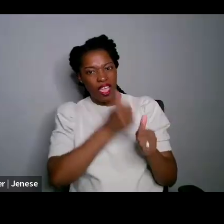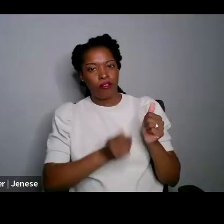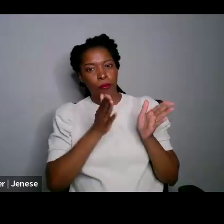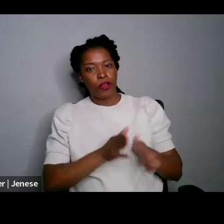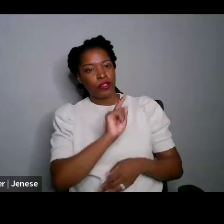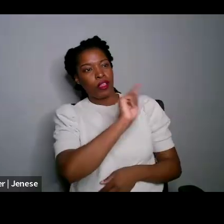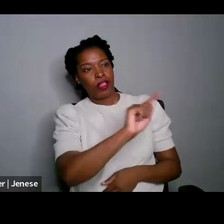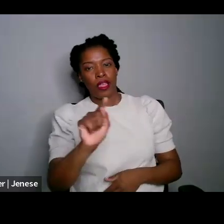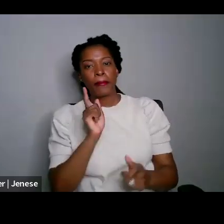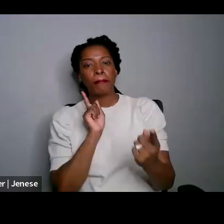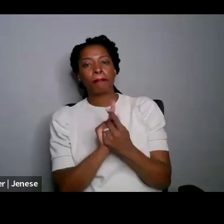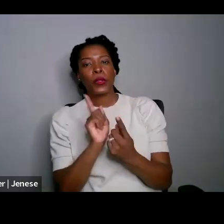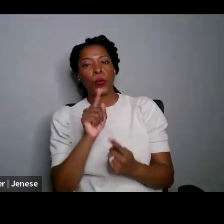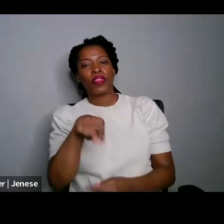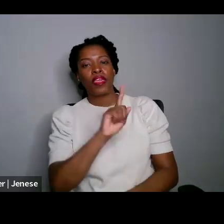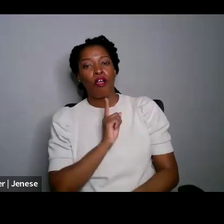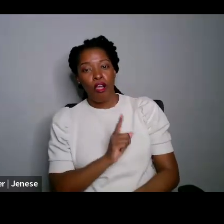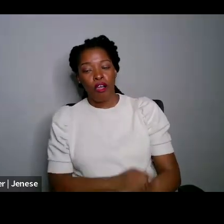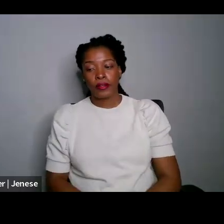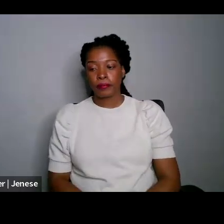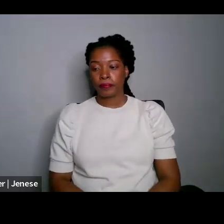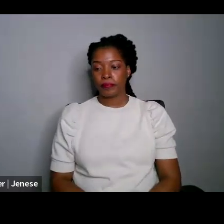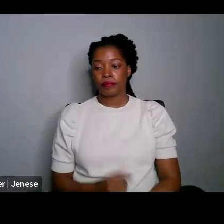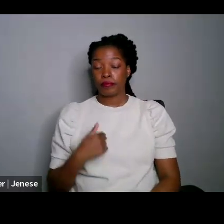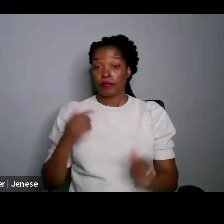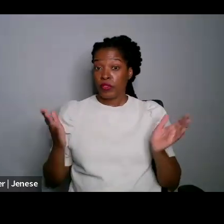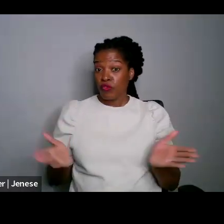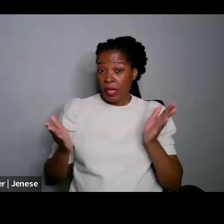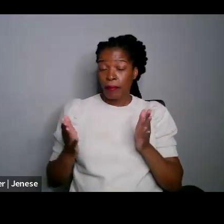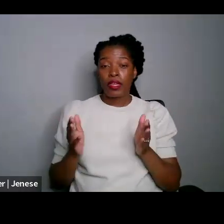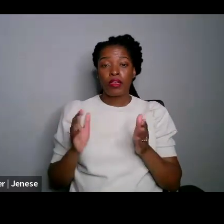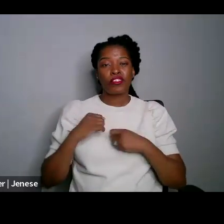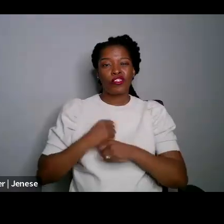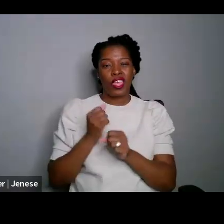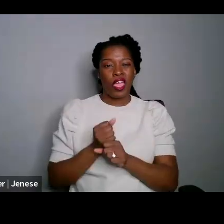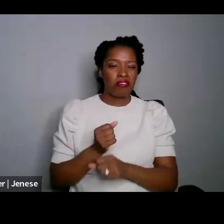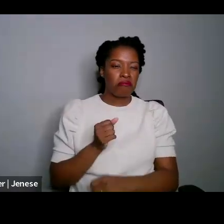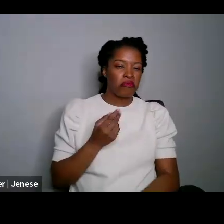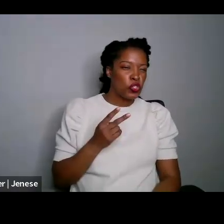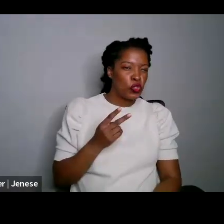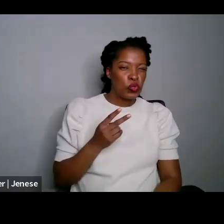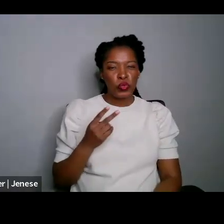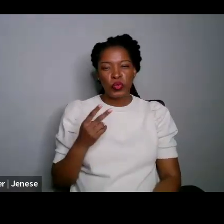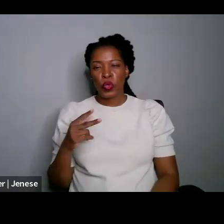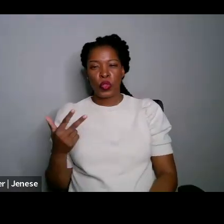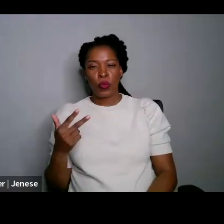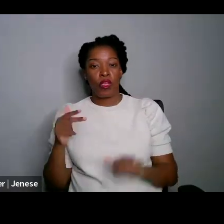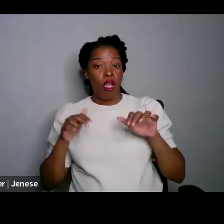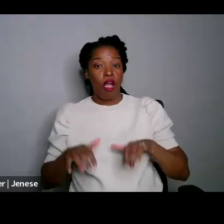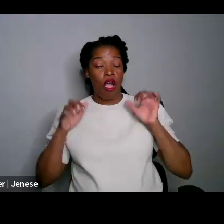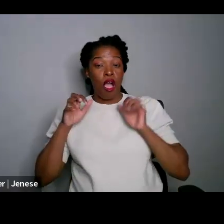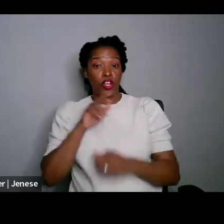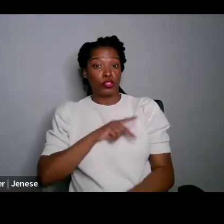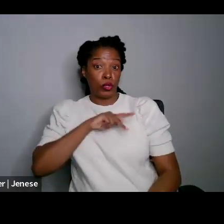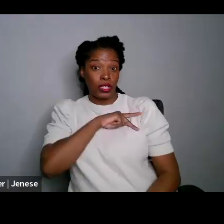I recommend creating 2 to 3 audience personas, which are profiles that describe who you're talking